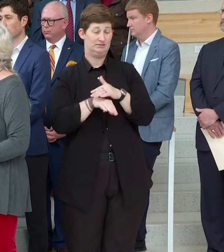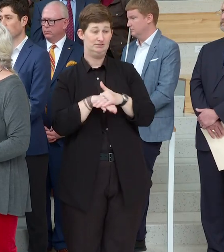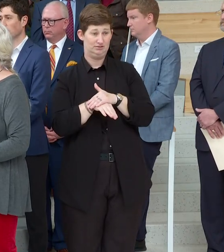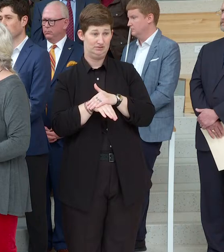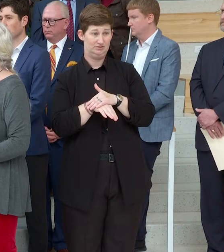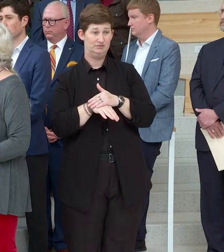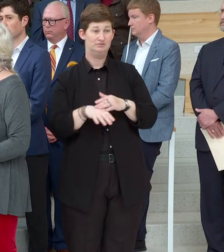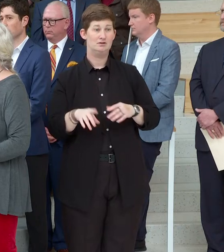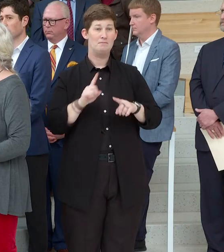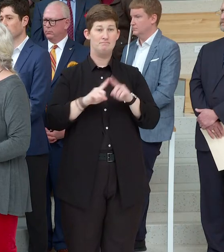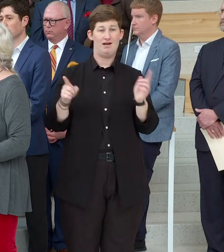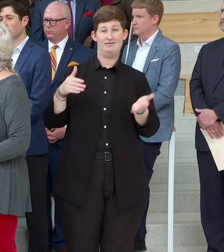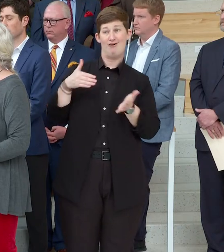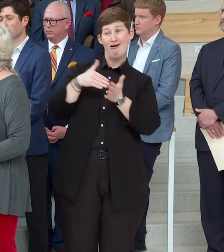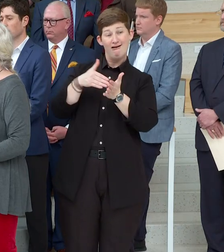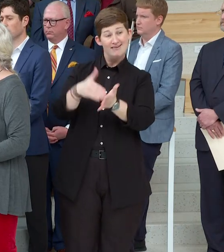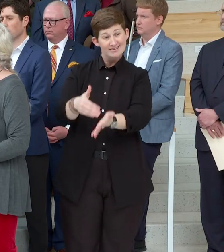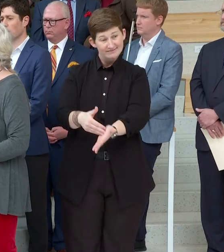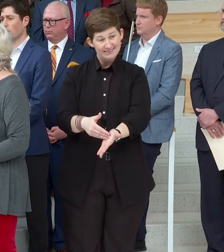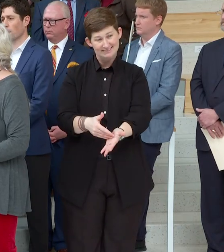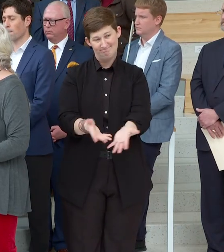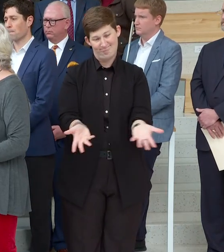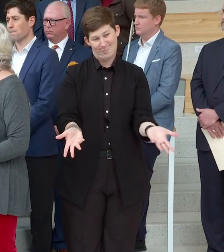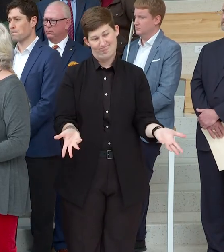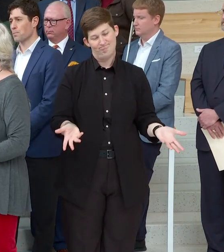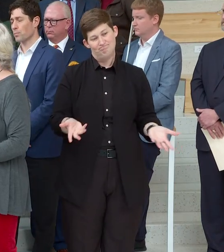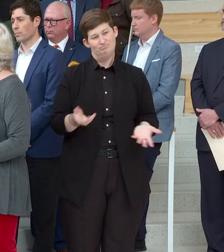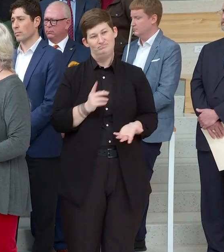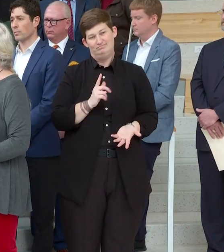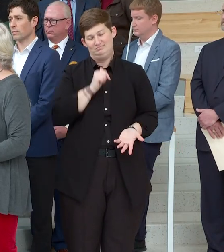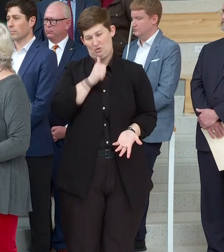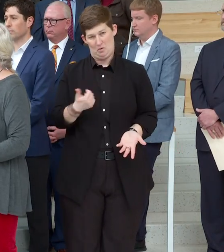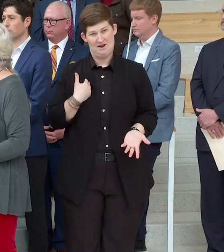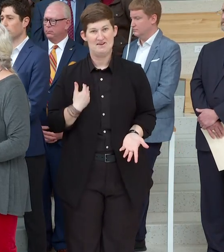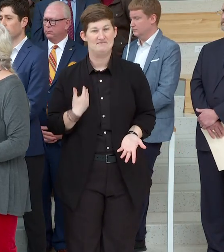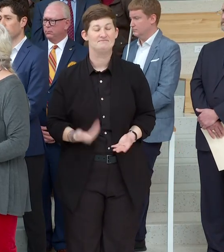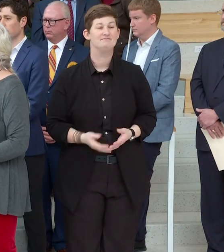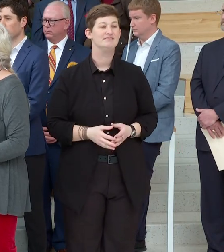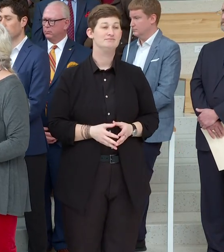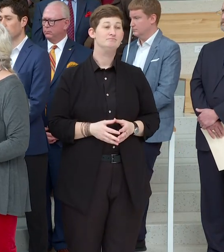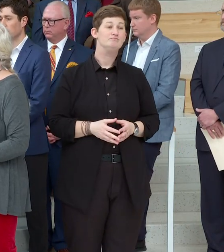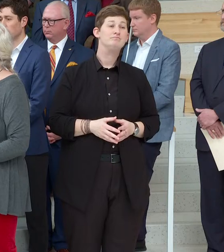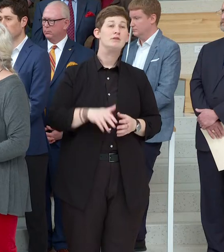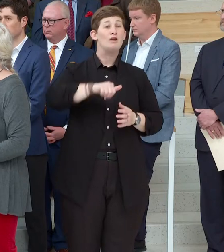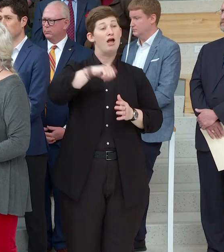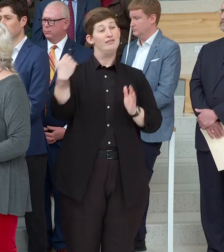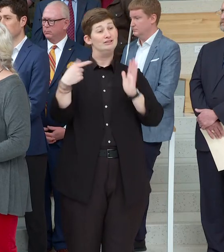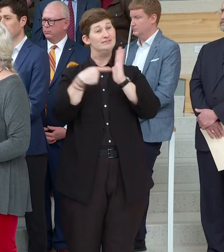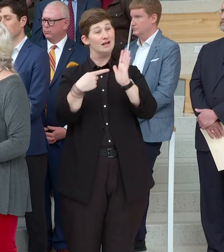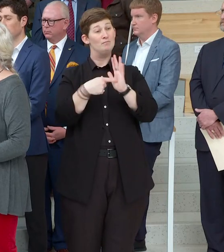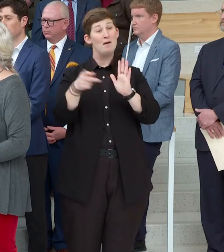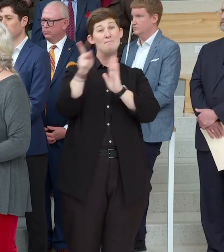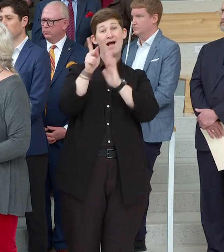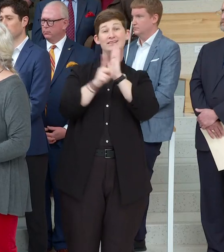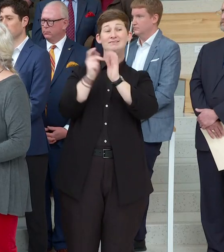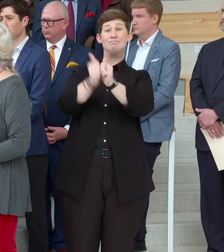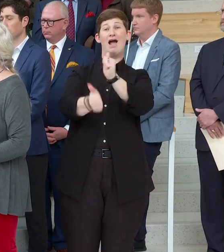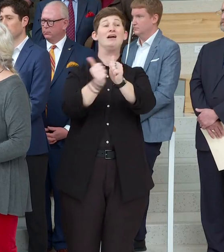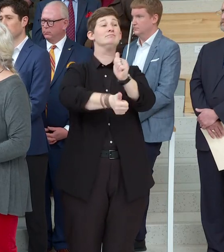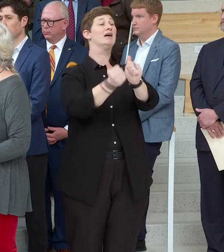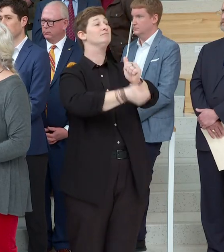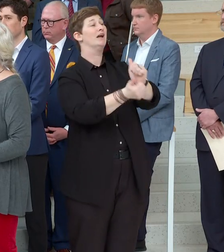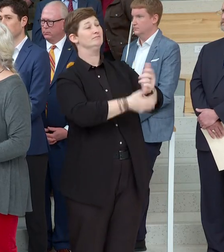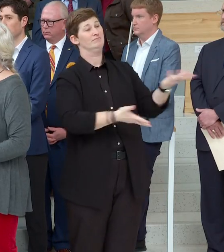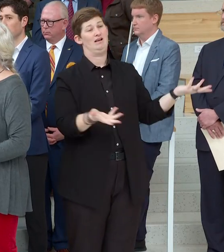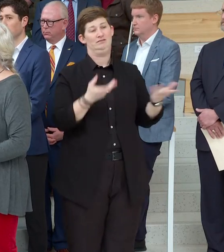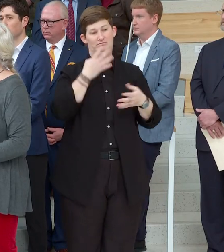replaced taxis do not have these requirements. This is just another example of policies being passed without recognizing